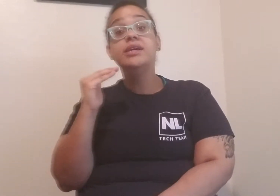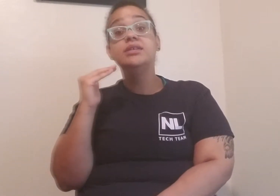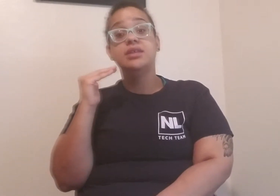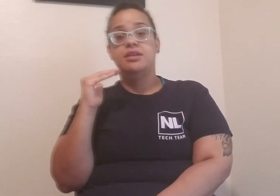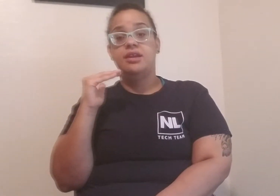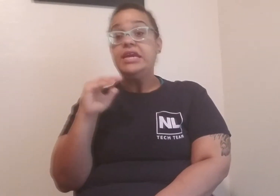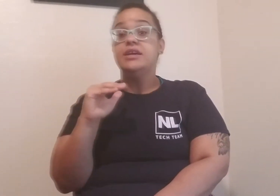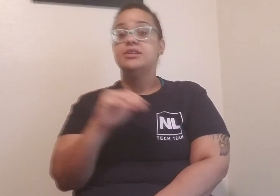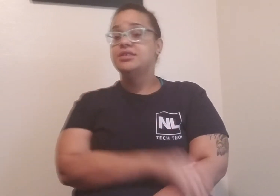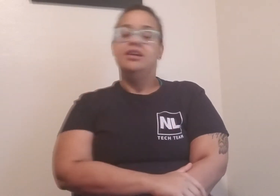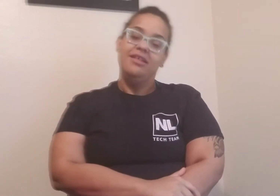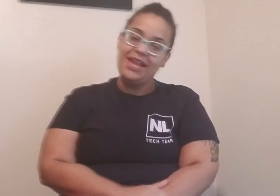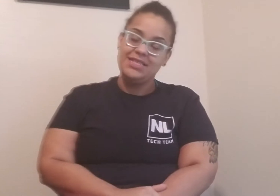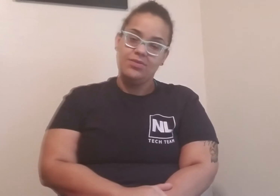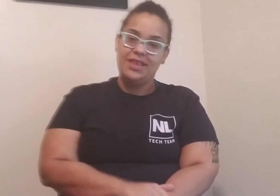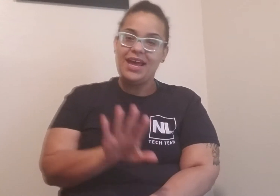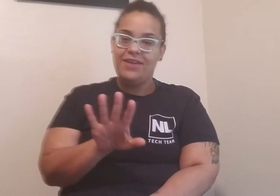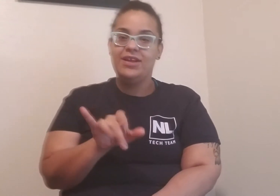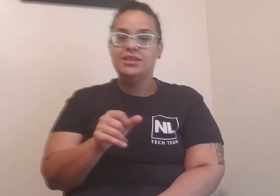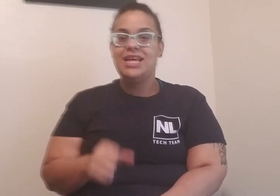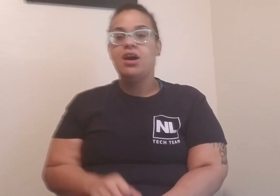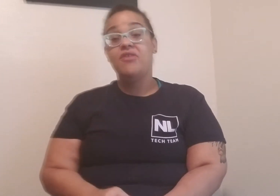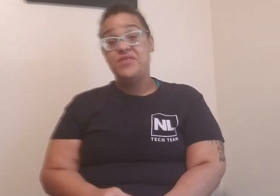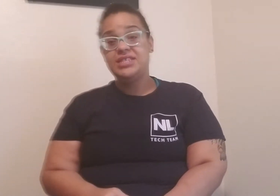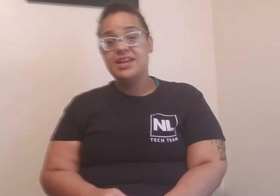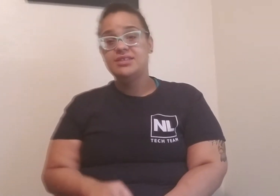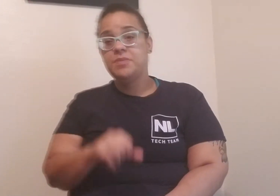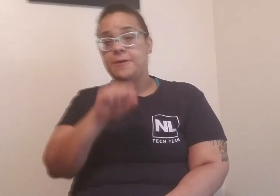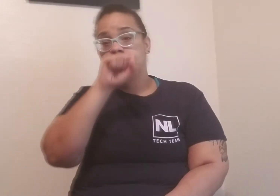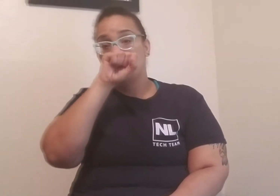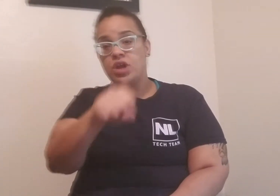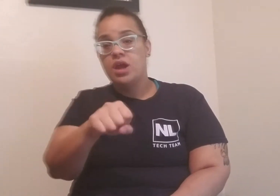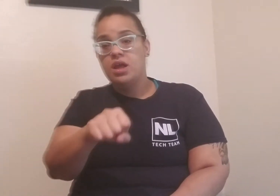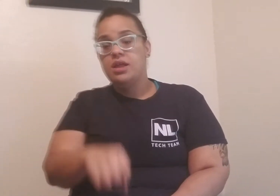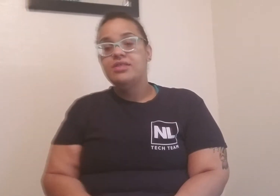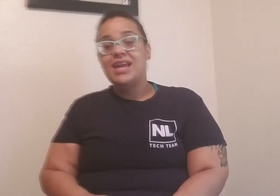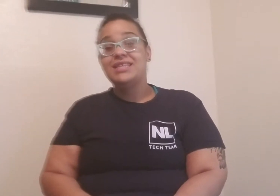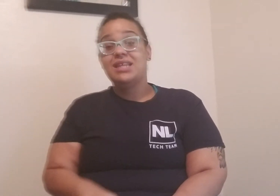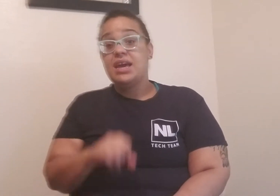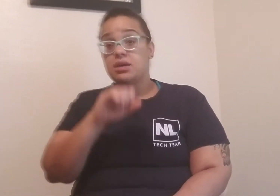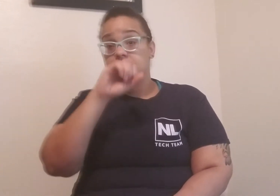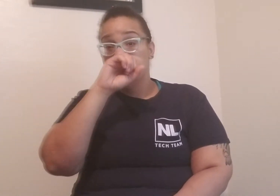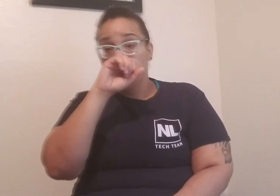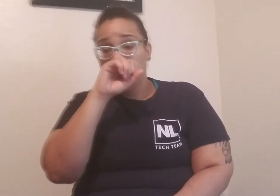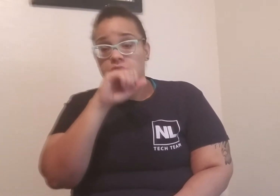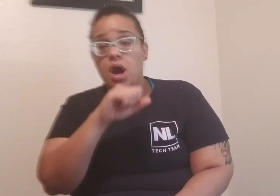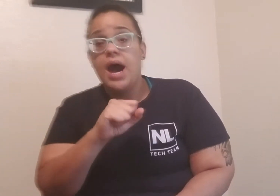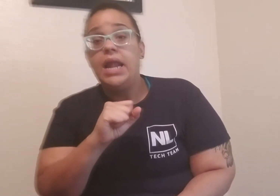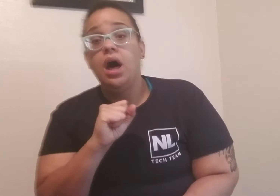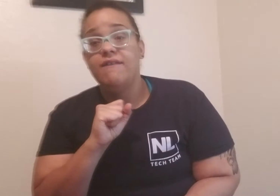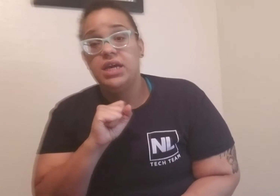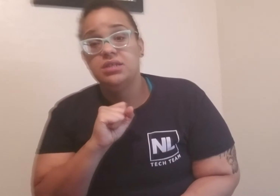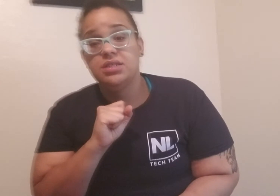bee's knees. That is the one that I give it. They call it fist kiss, but that is like, I love it.